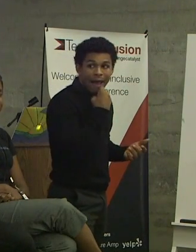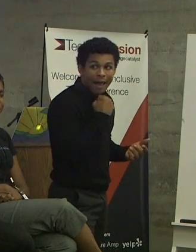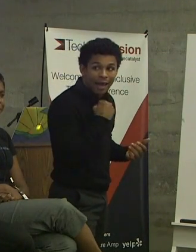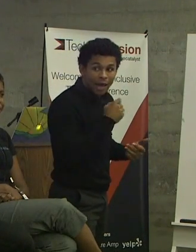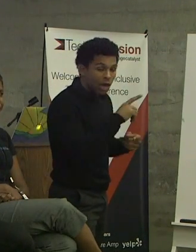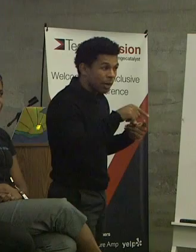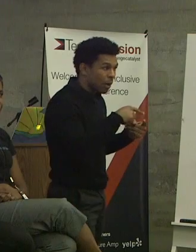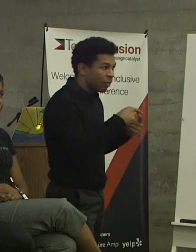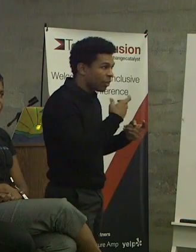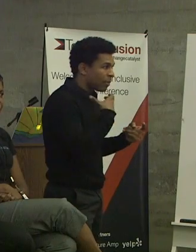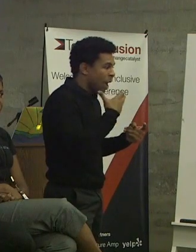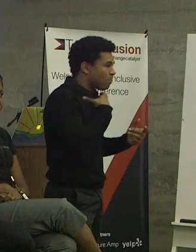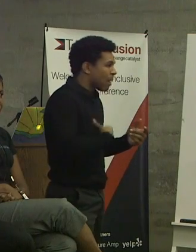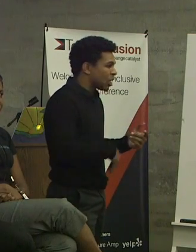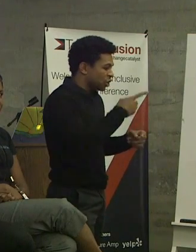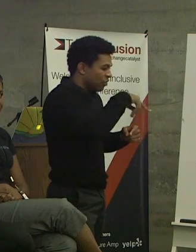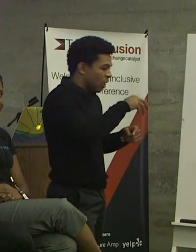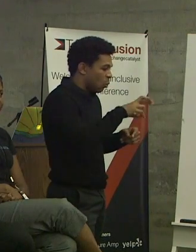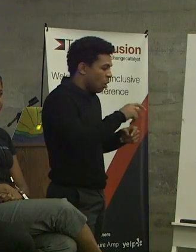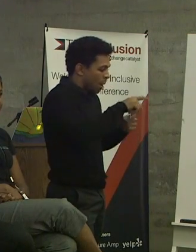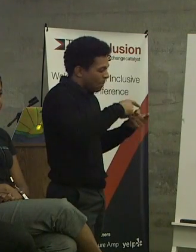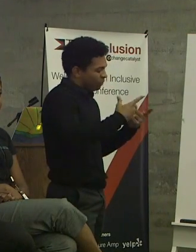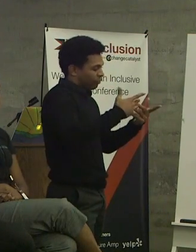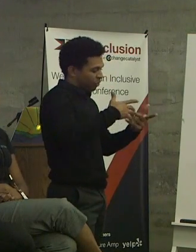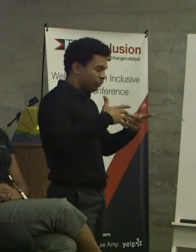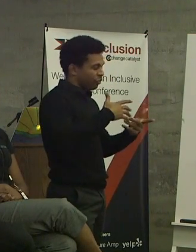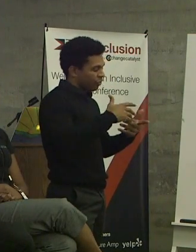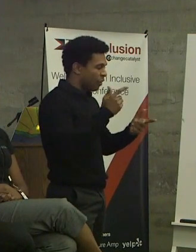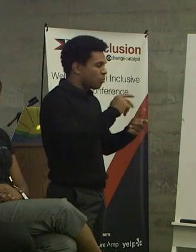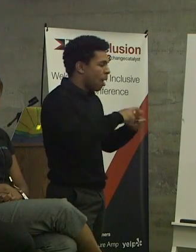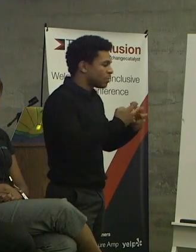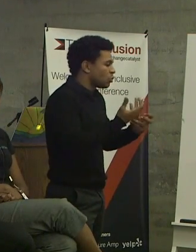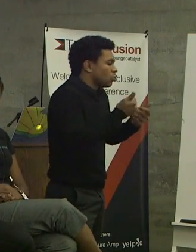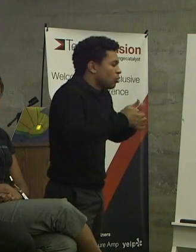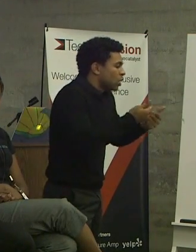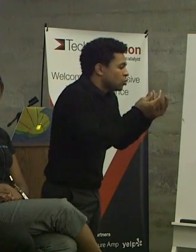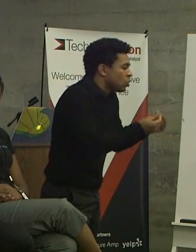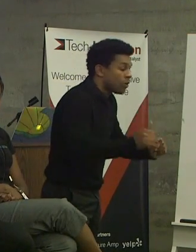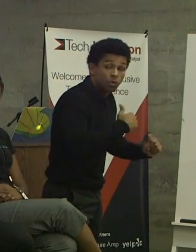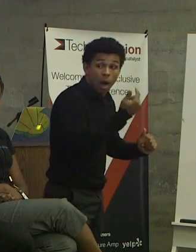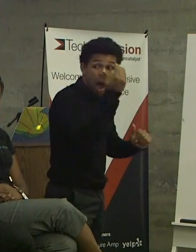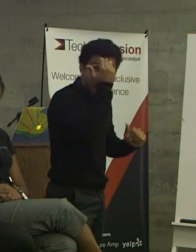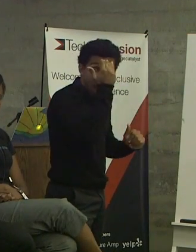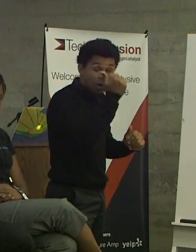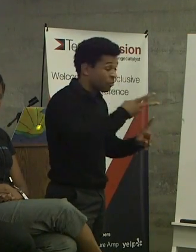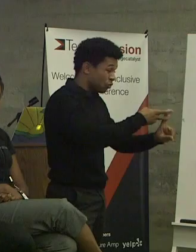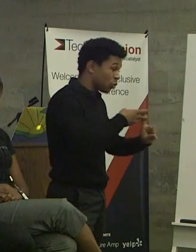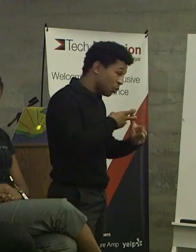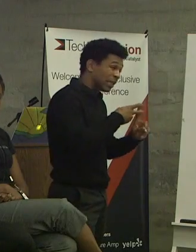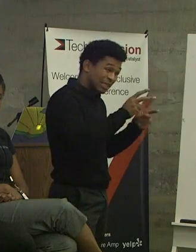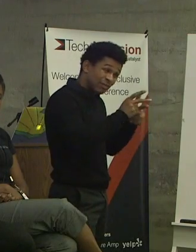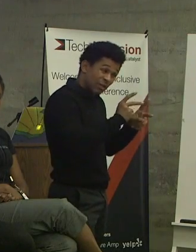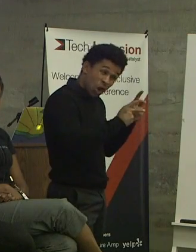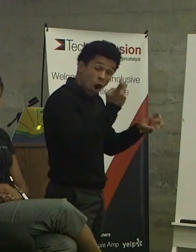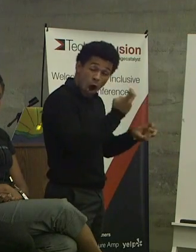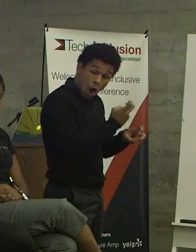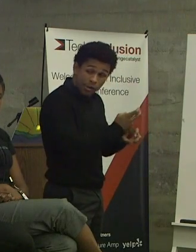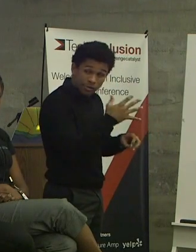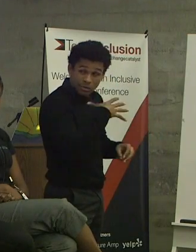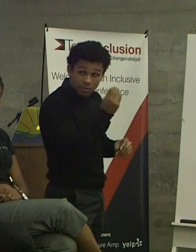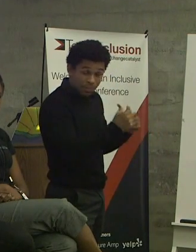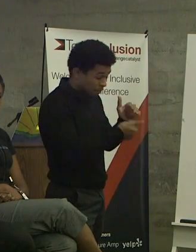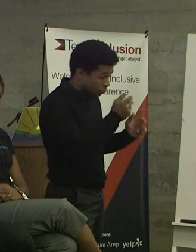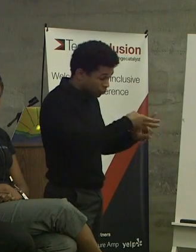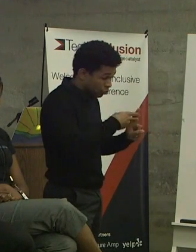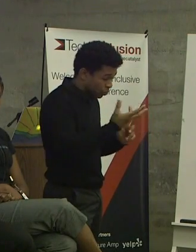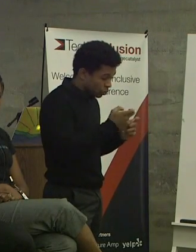we were trying to solve. So I think a lot of that comes in. I also know that recruiting is really, really hard, and that most recruiters